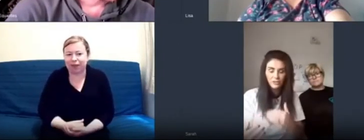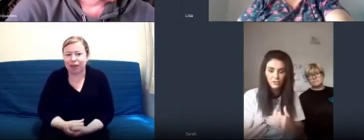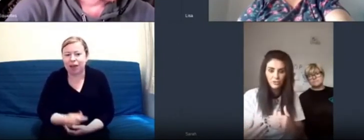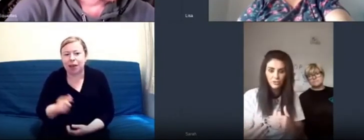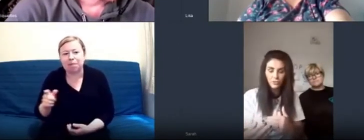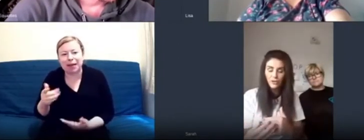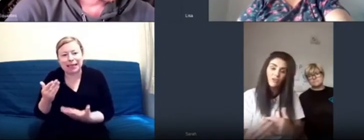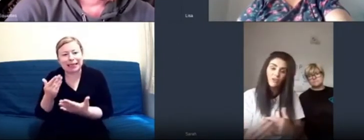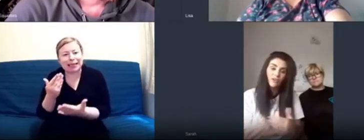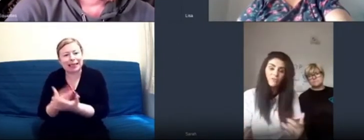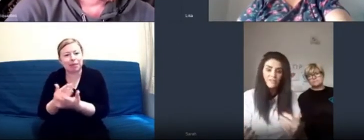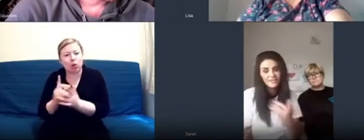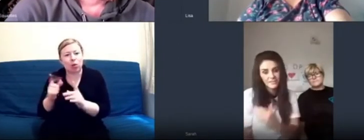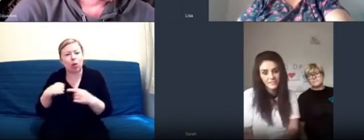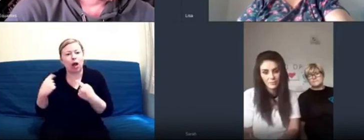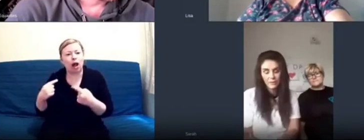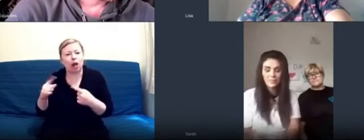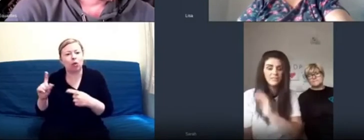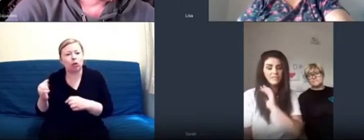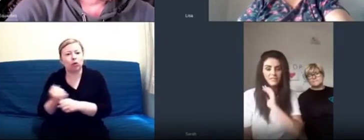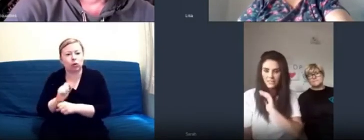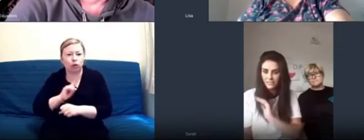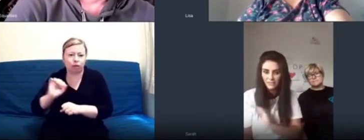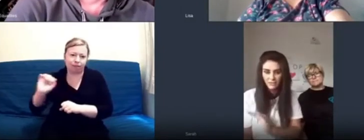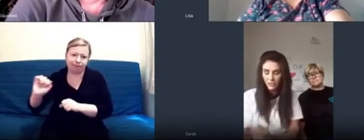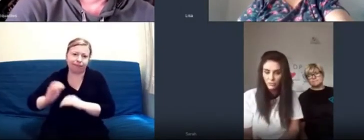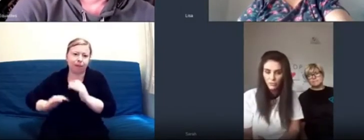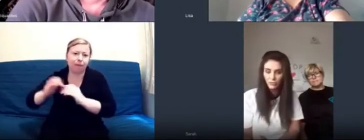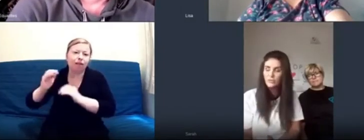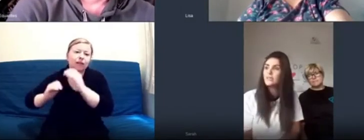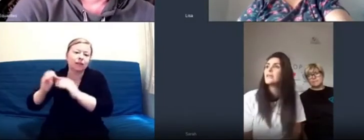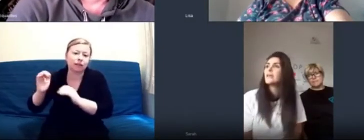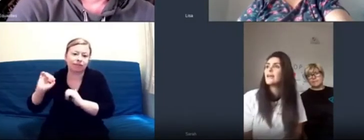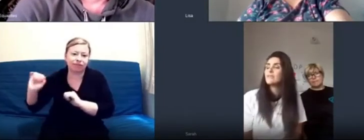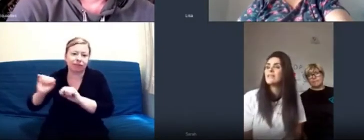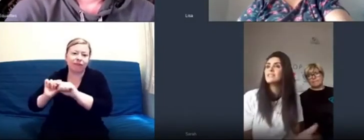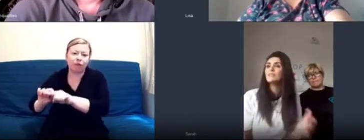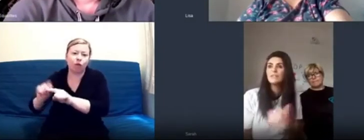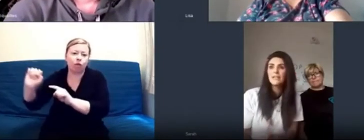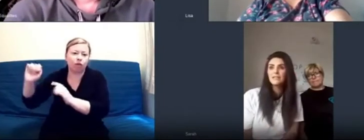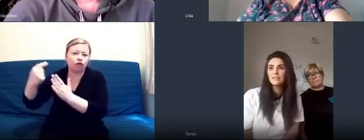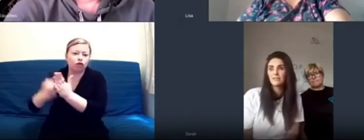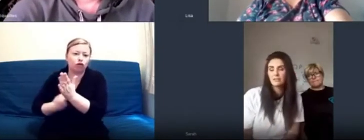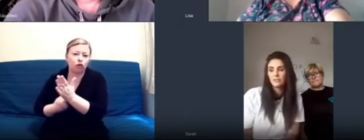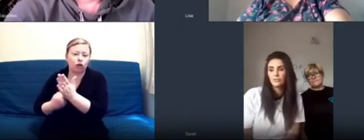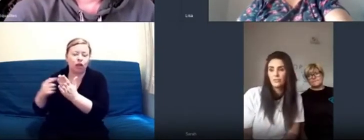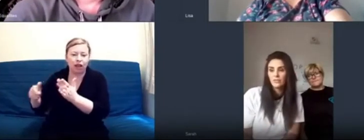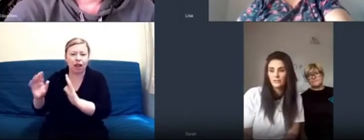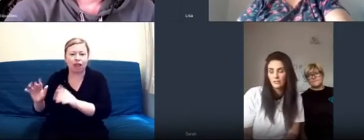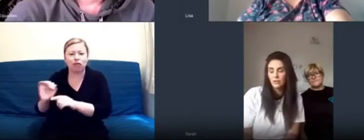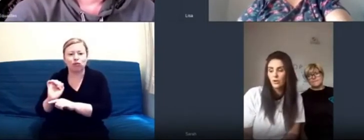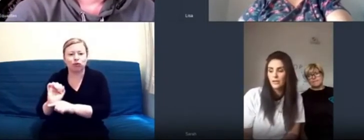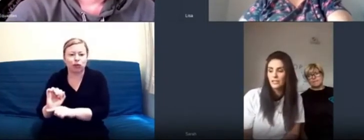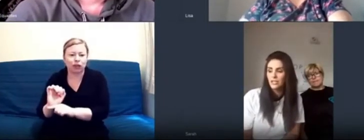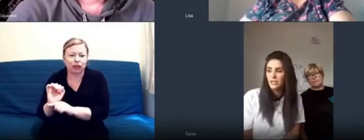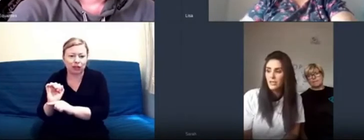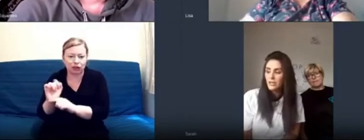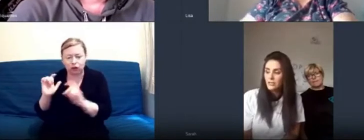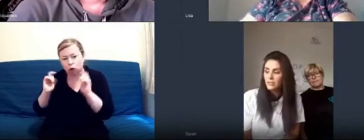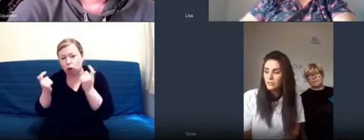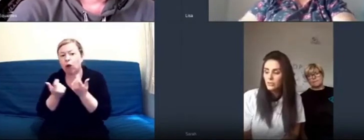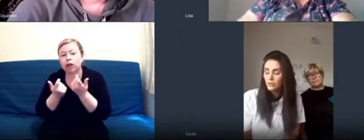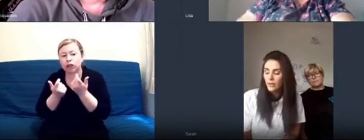they allow us to do. And rightfully, it's their premises, it's their rules, and they need to protect their, you know, their